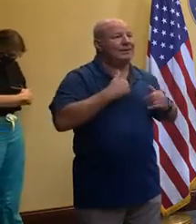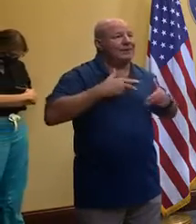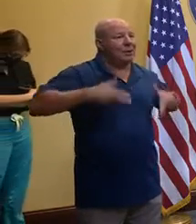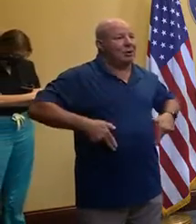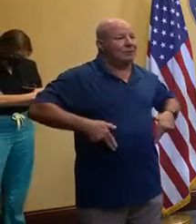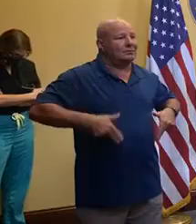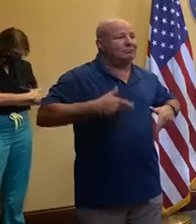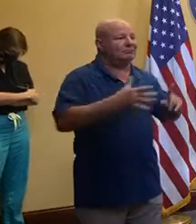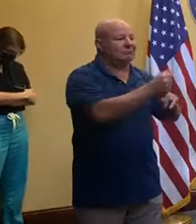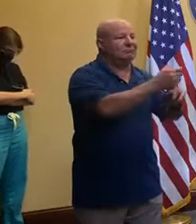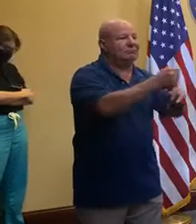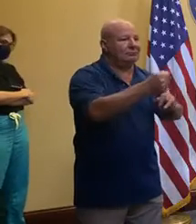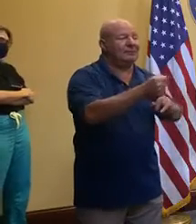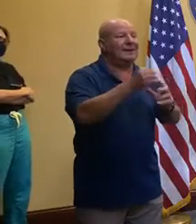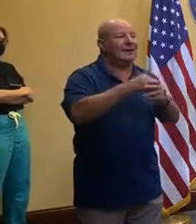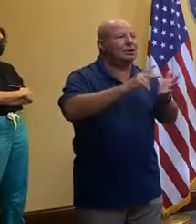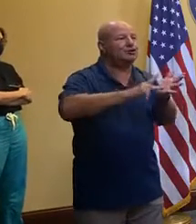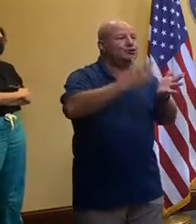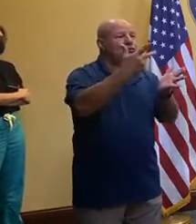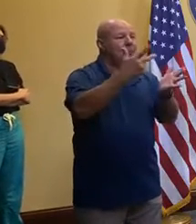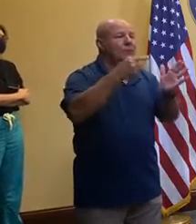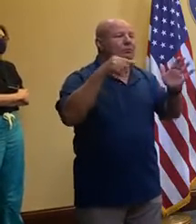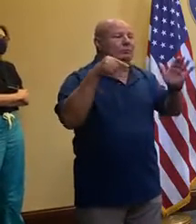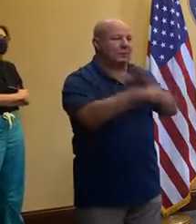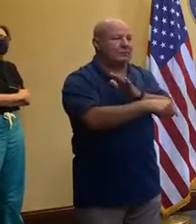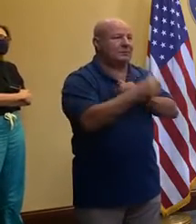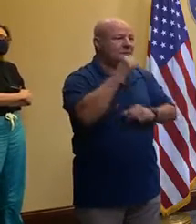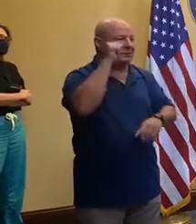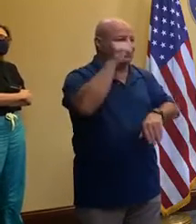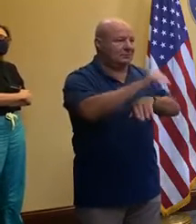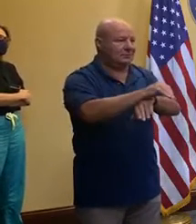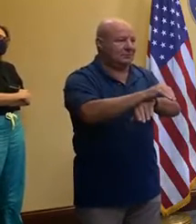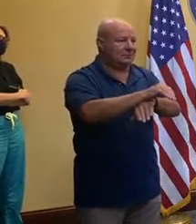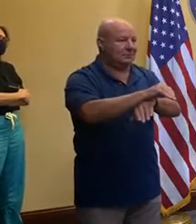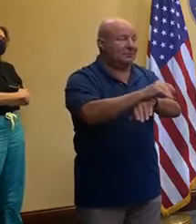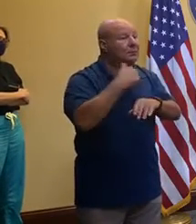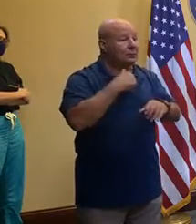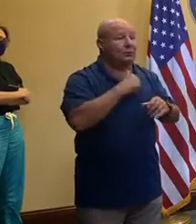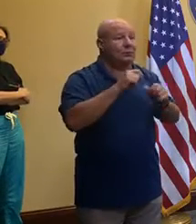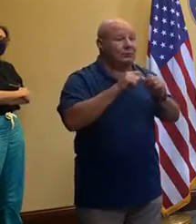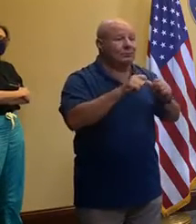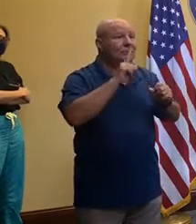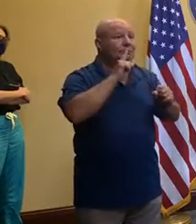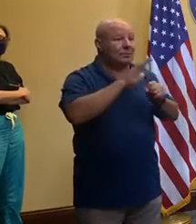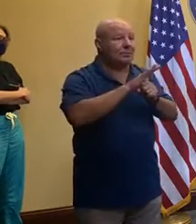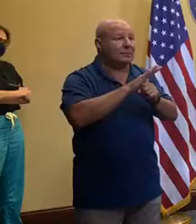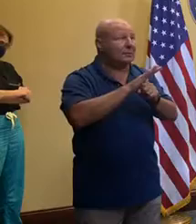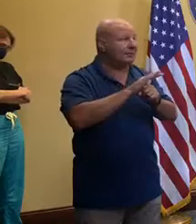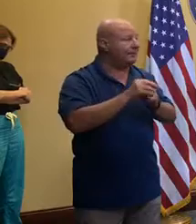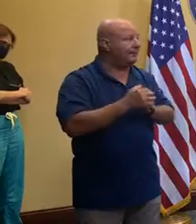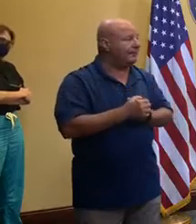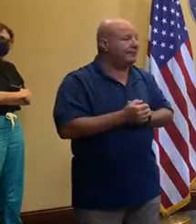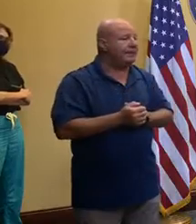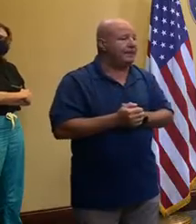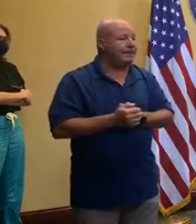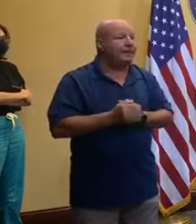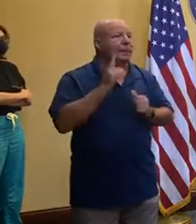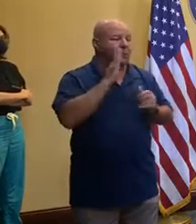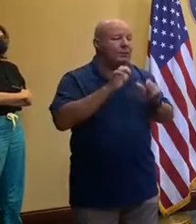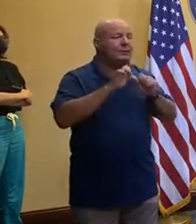last night. So we remain dedicated and committed to what it is that we've been sworn to do, and we will continue to do just that.